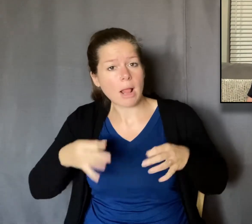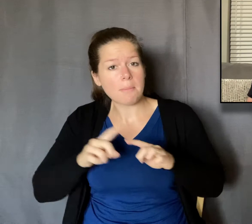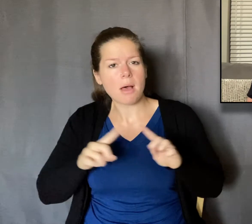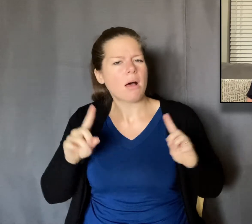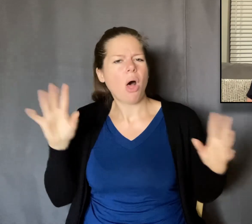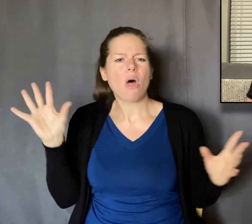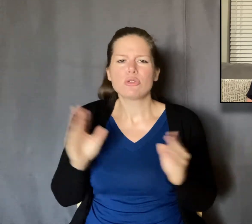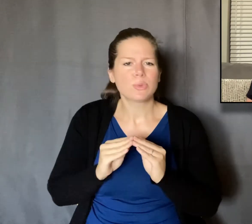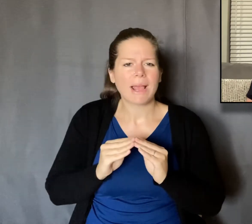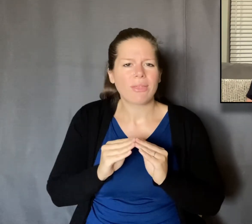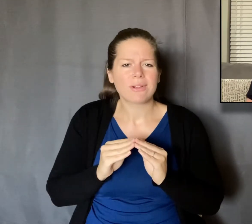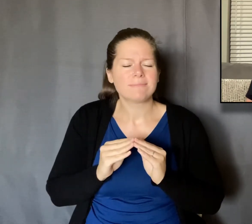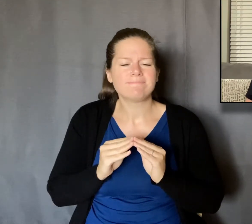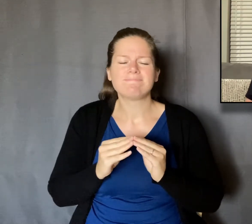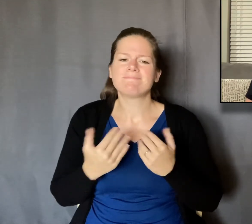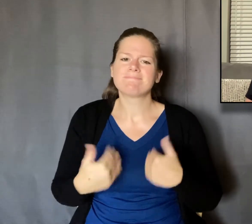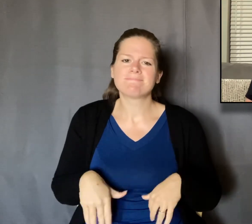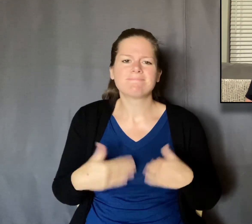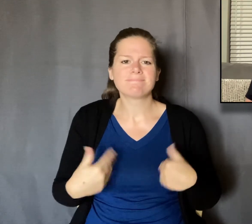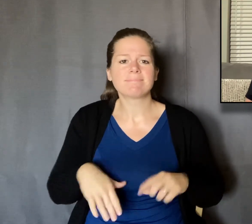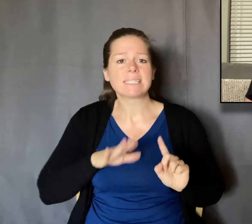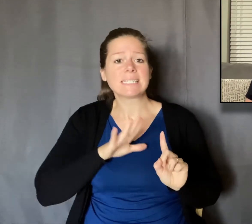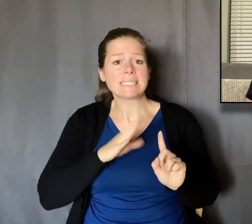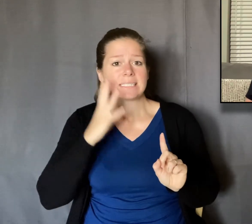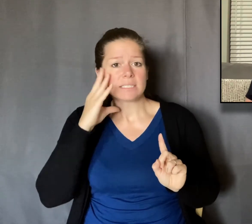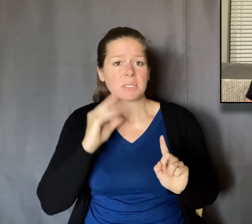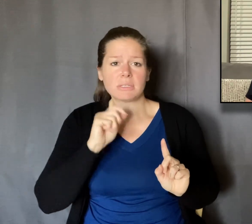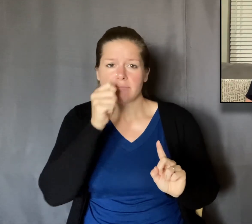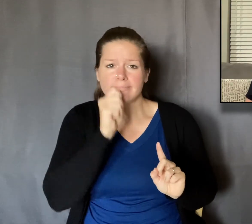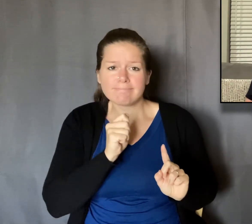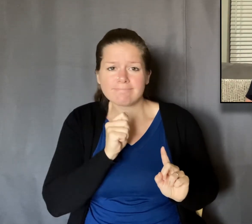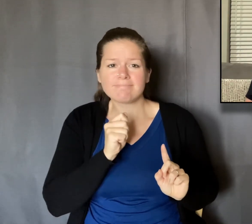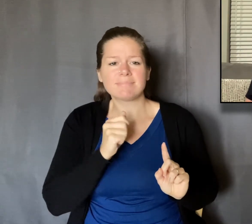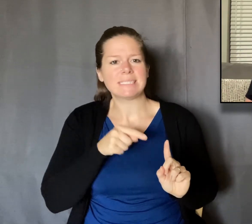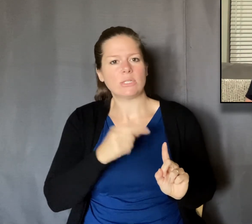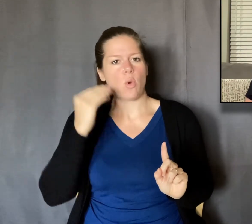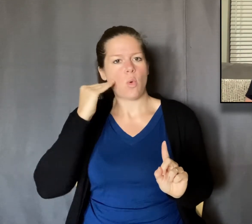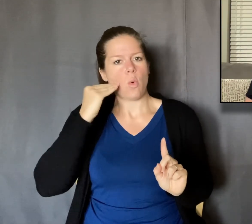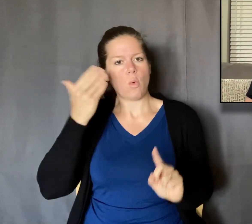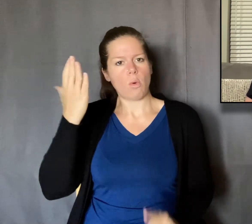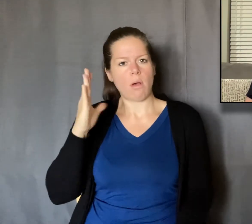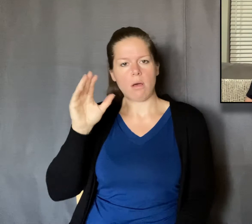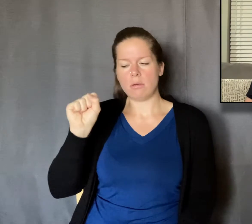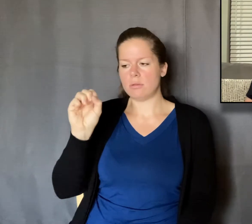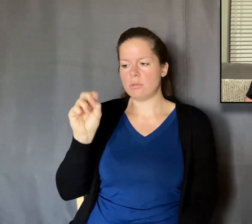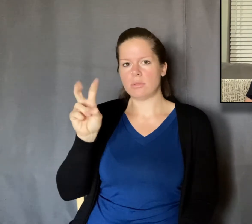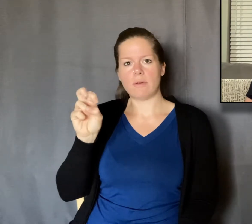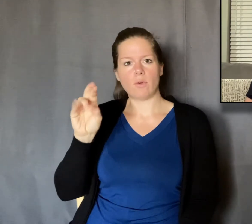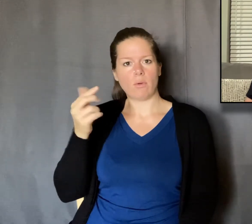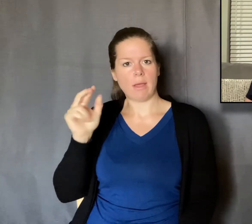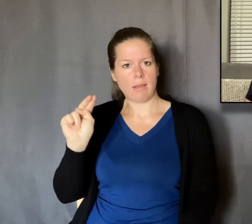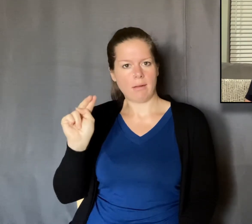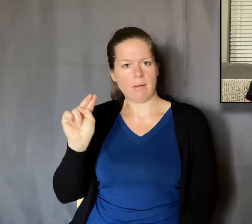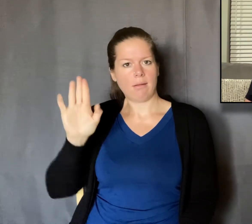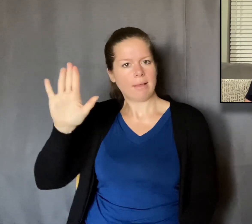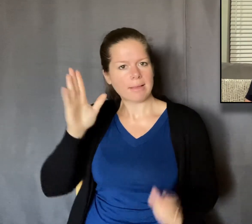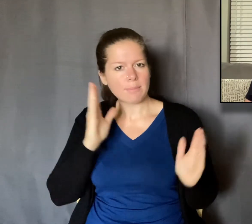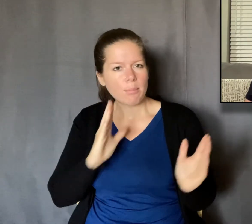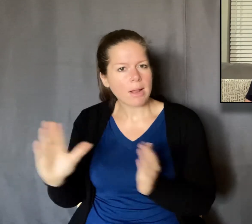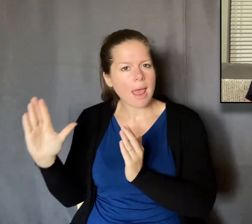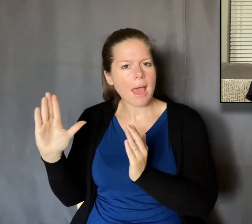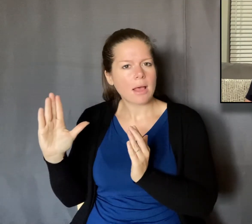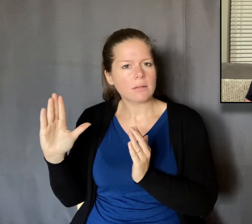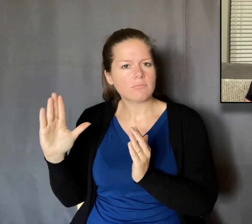main takeaway is that in the midst of all of that, God is sovereign. God's purposes and plans were not going to